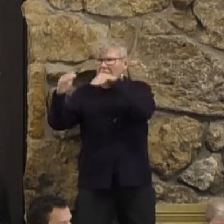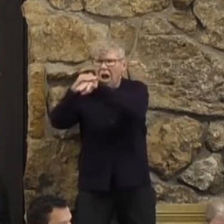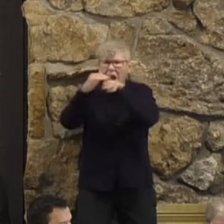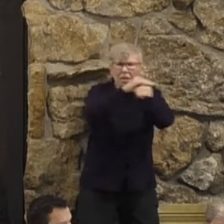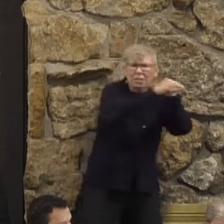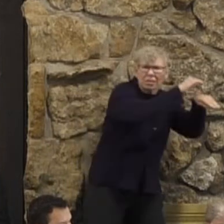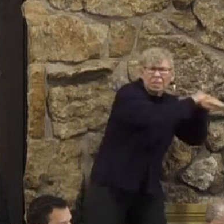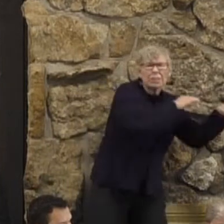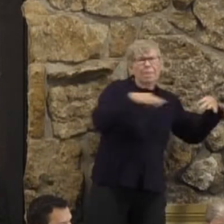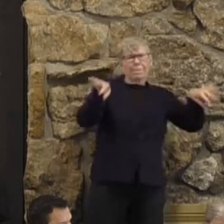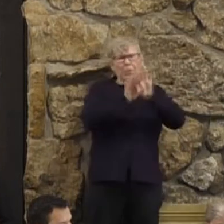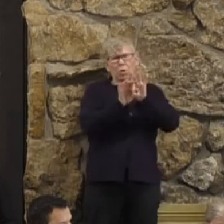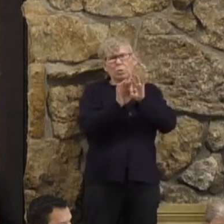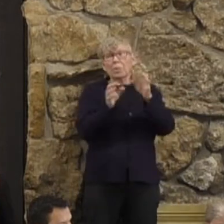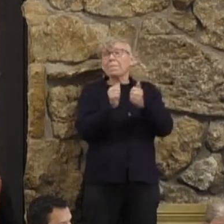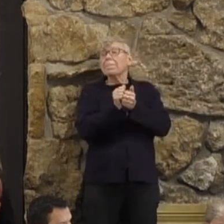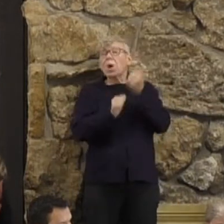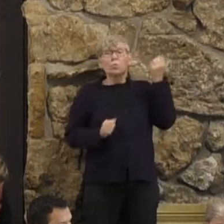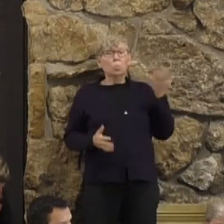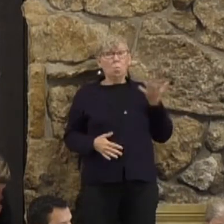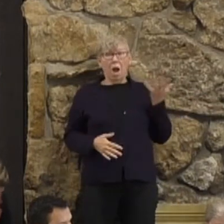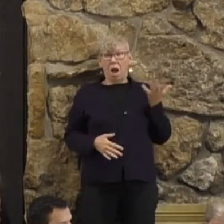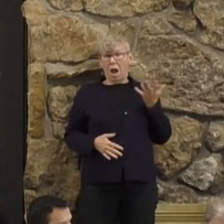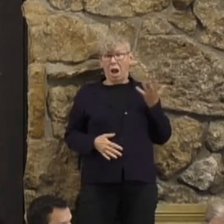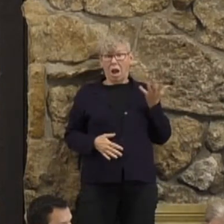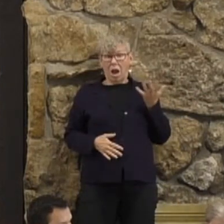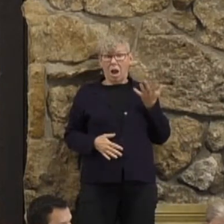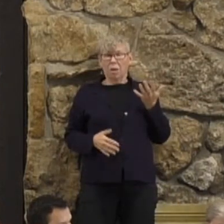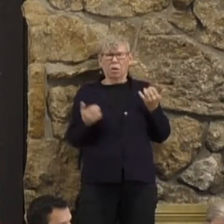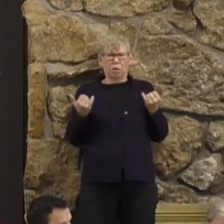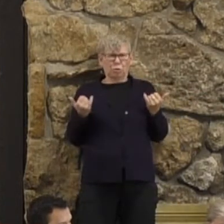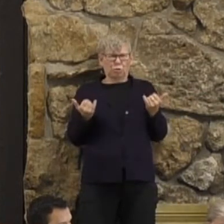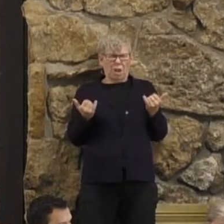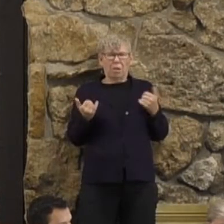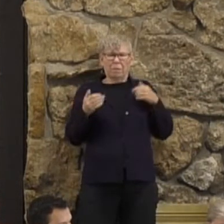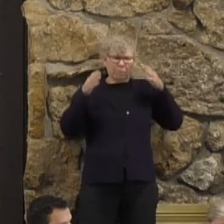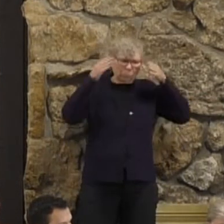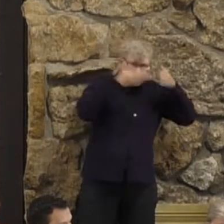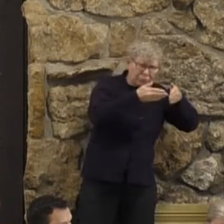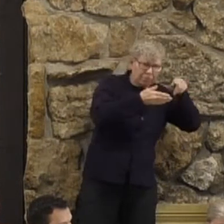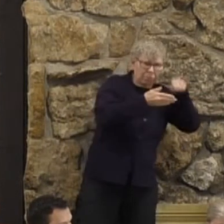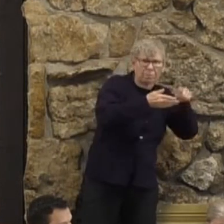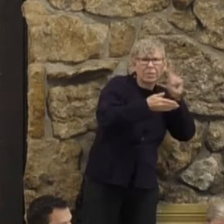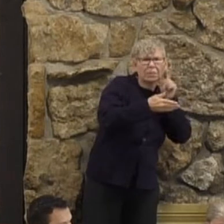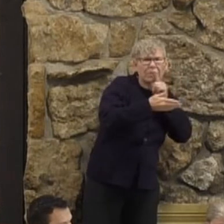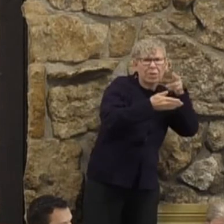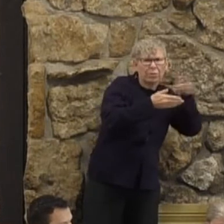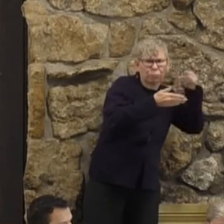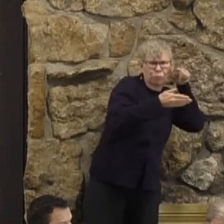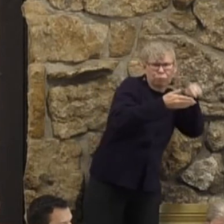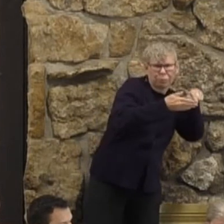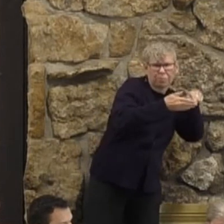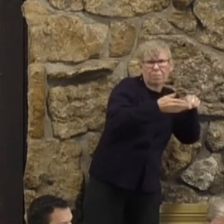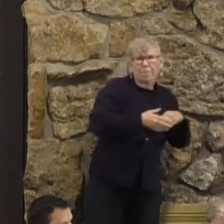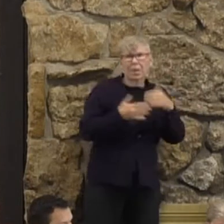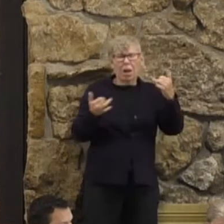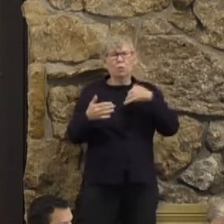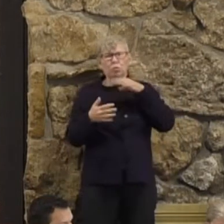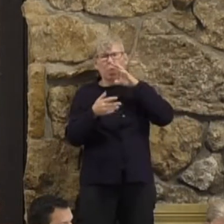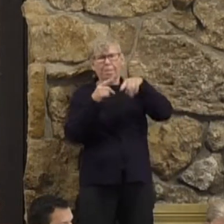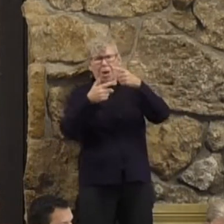and another federal law, Section 504 of the Rehabilitation Act, both of those laws are very similar, and in fact,